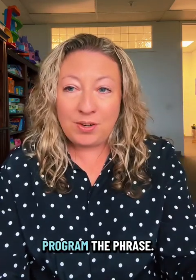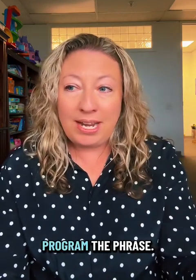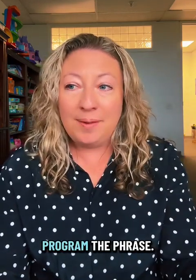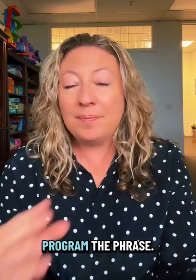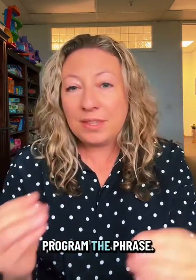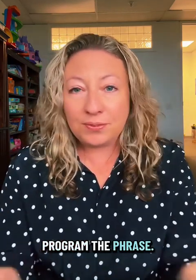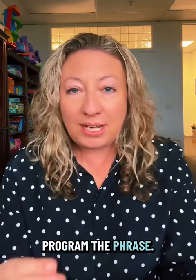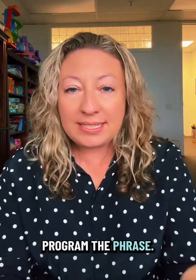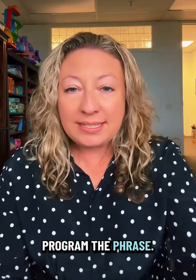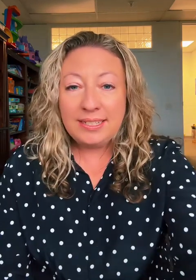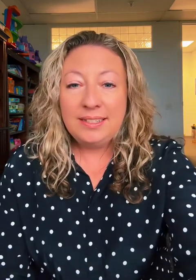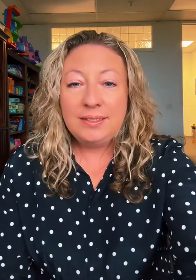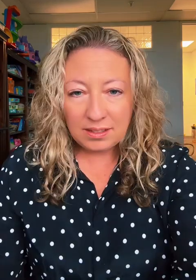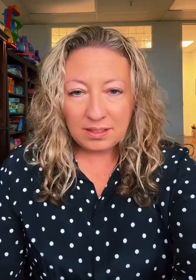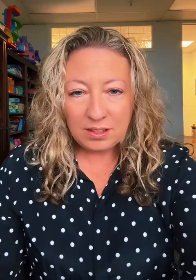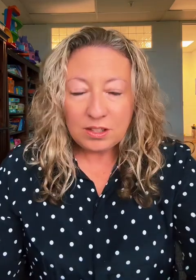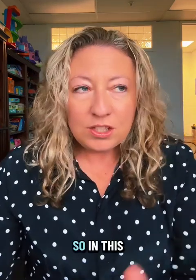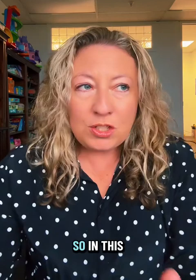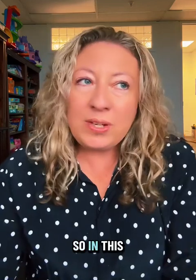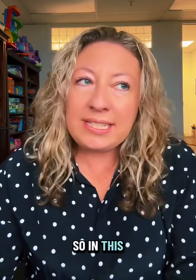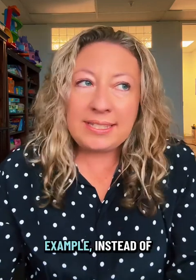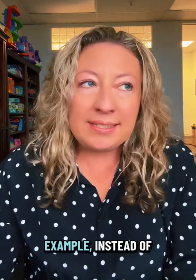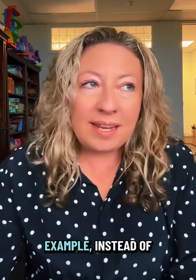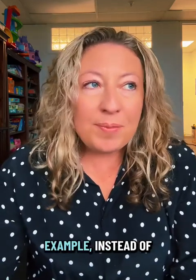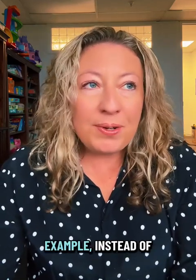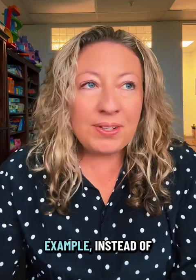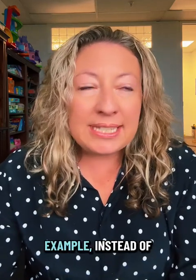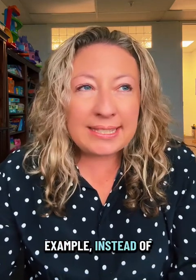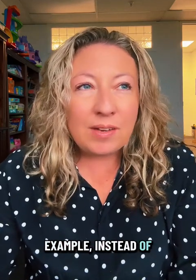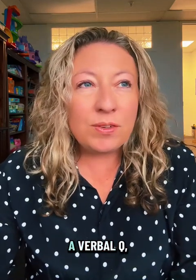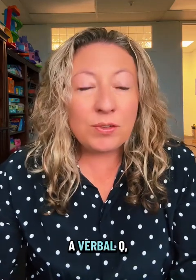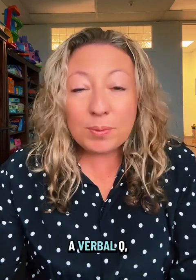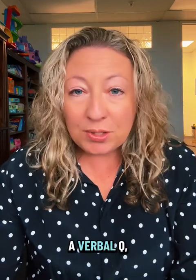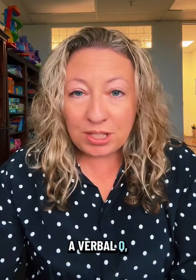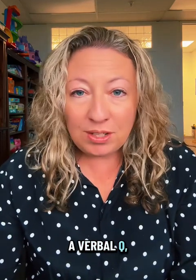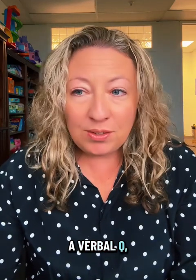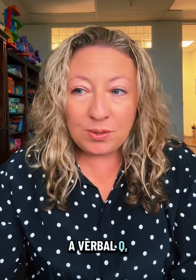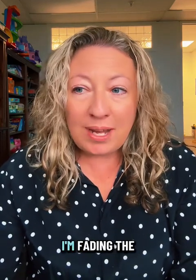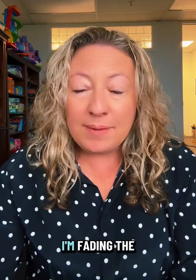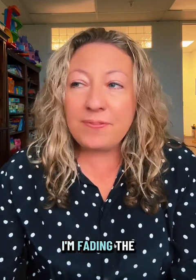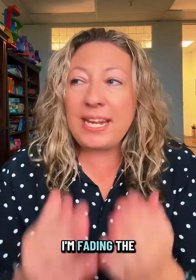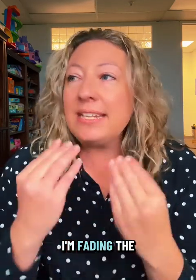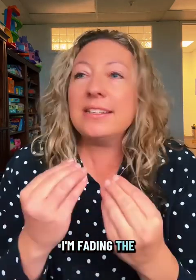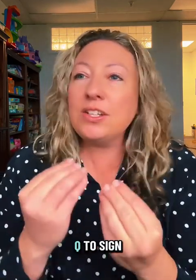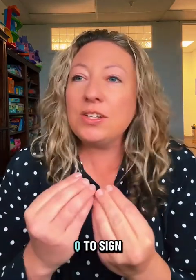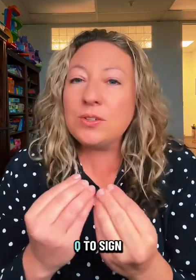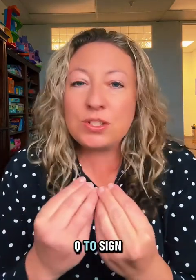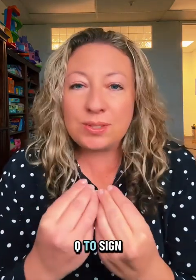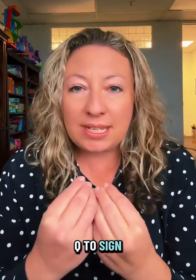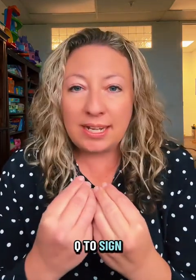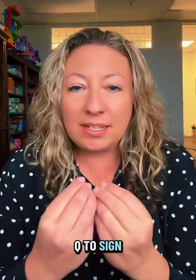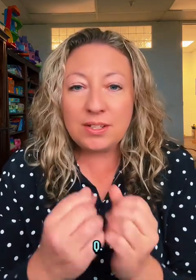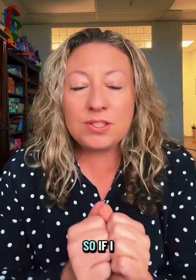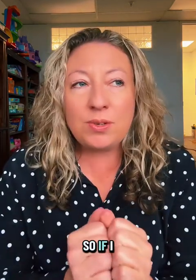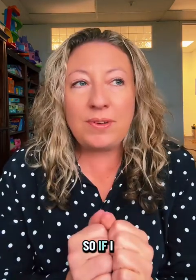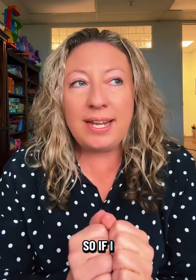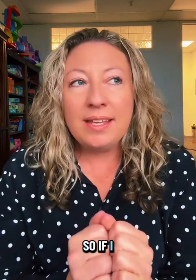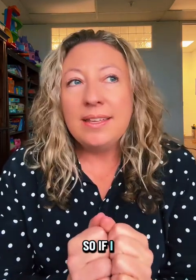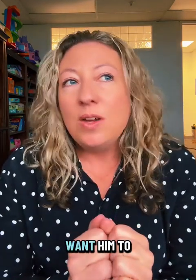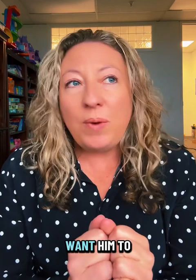program the phrase. So in this example, instead of a verbal cue, I'm fading the cue to sign cue. So if I want him to